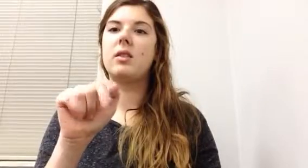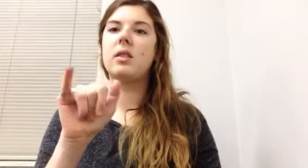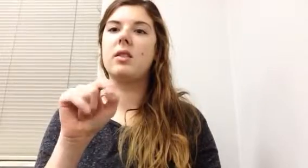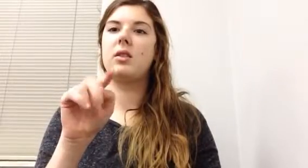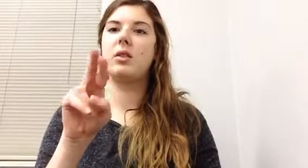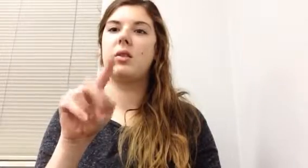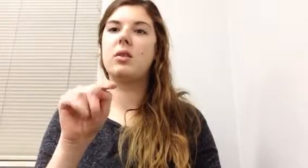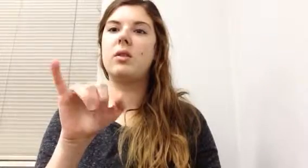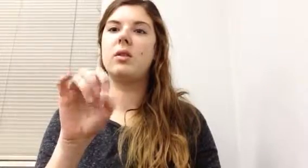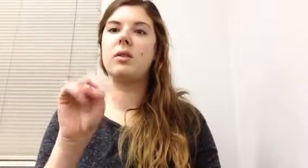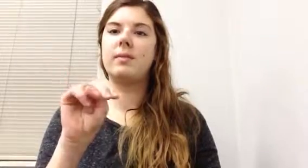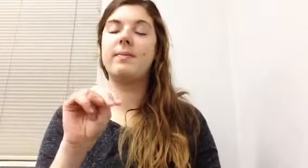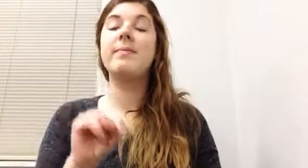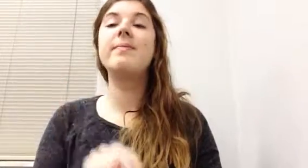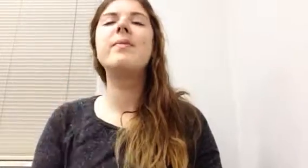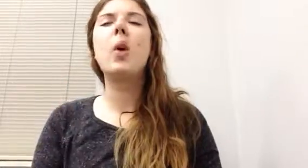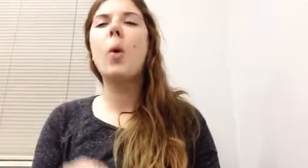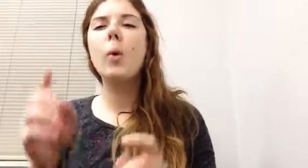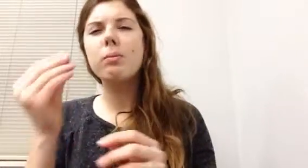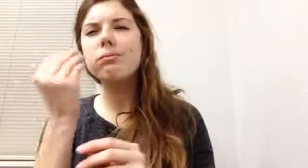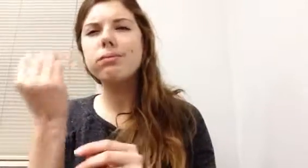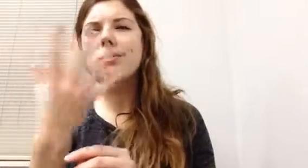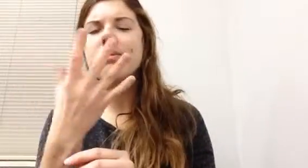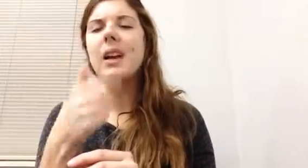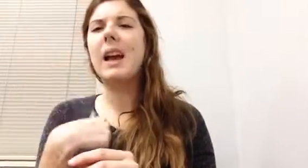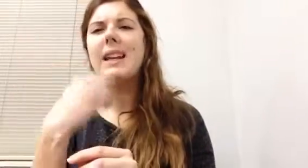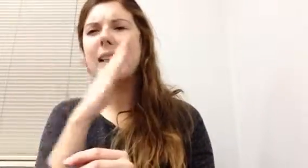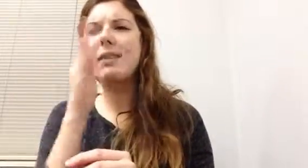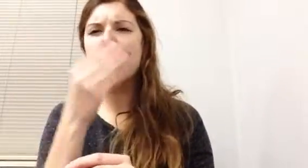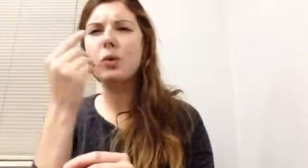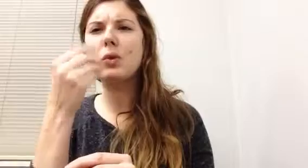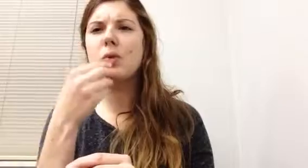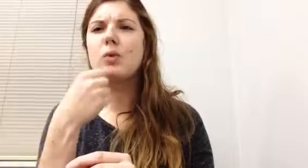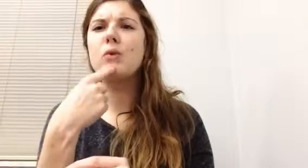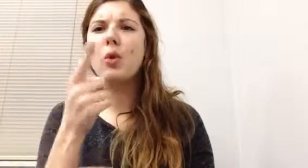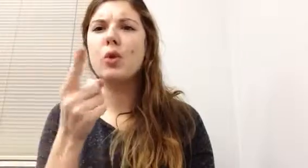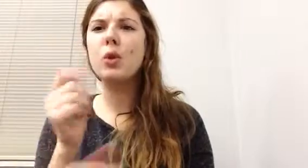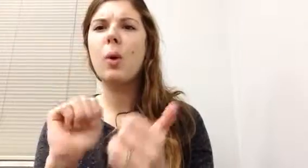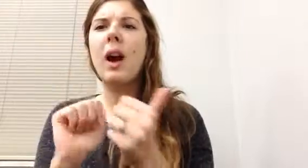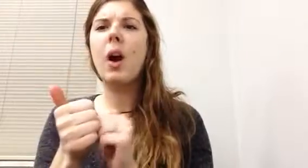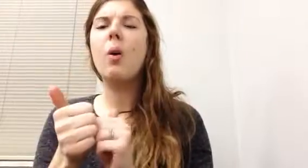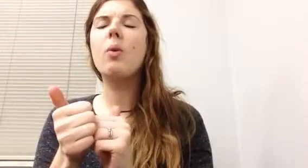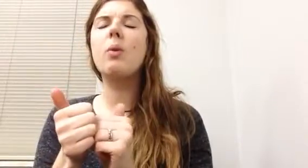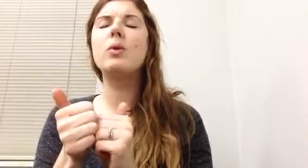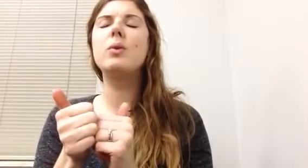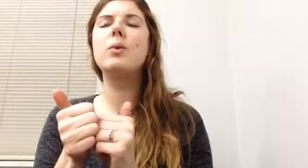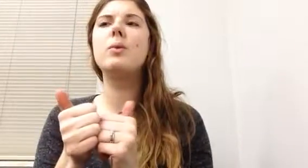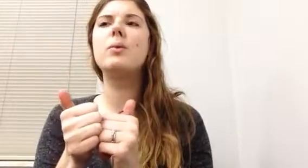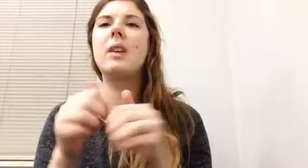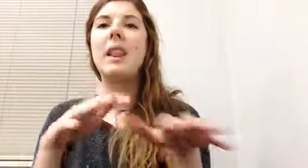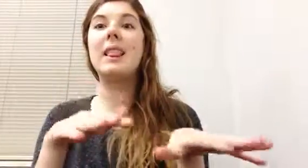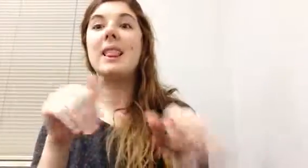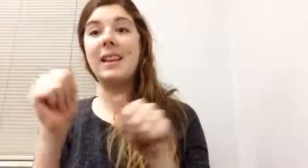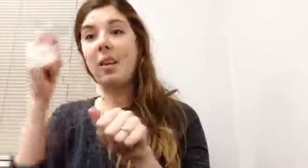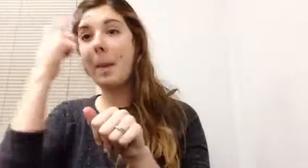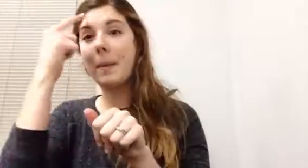got to buy in. You've got to buy into the official interpretation. As long as you're telling